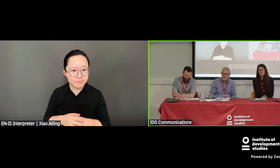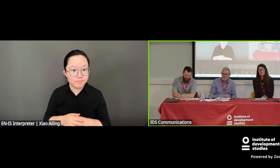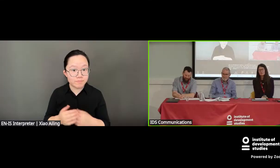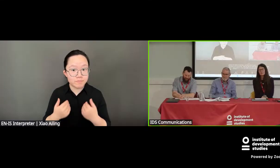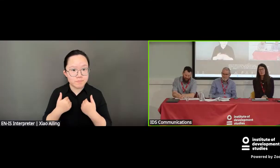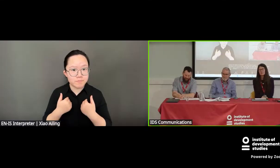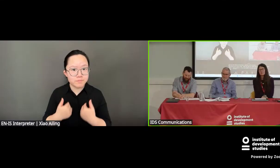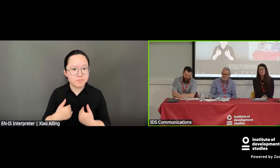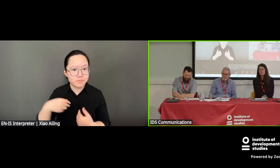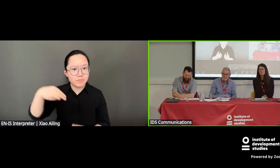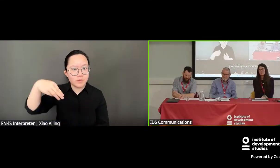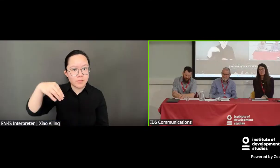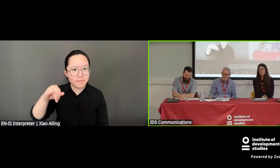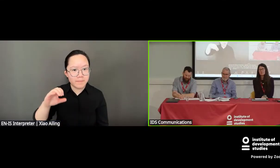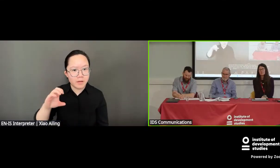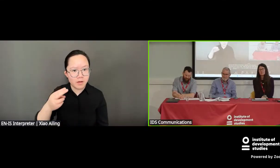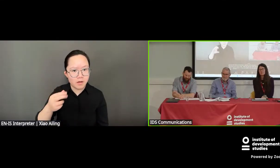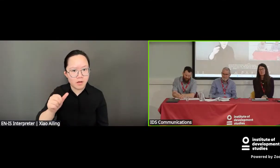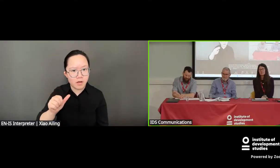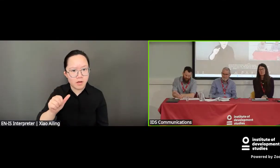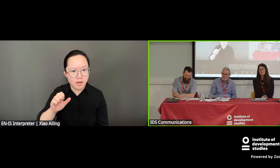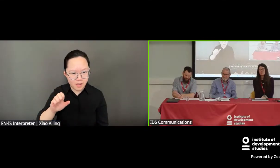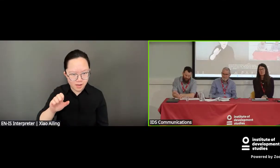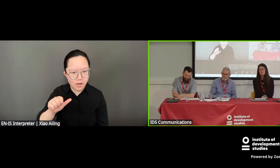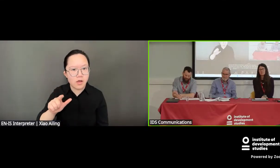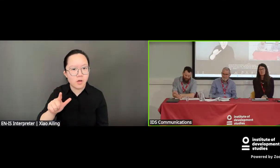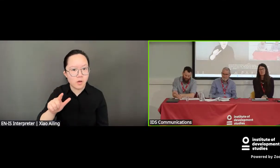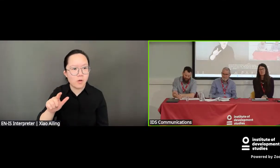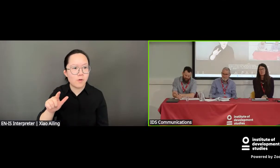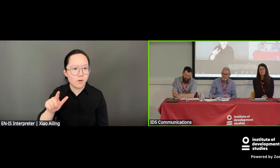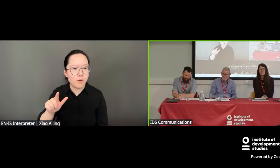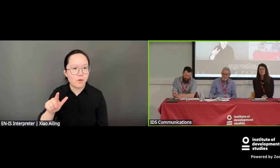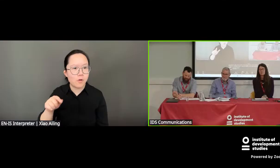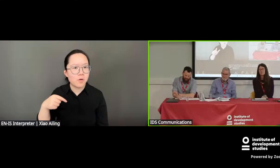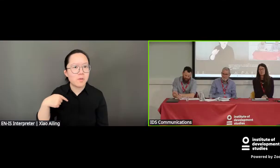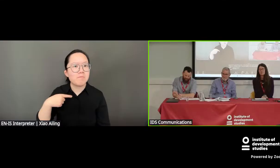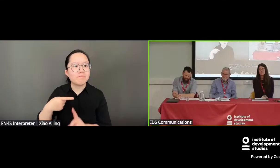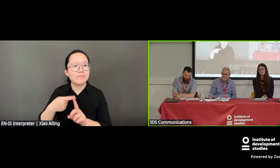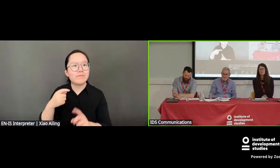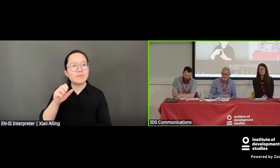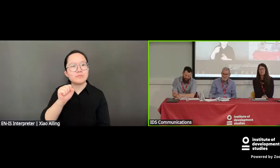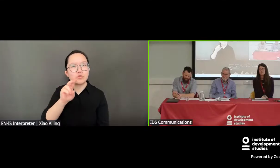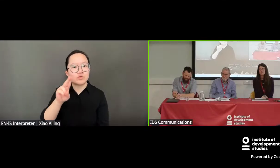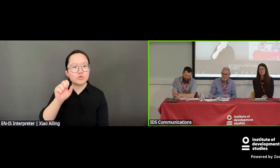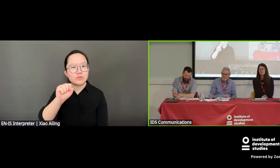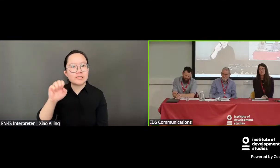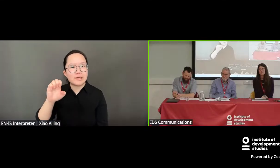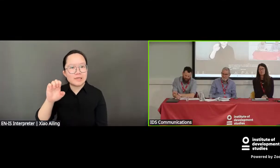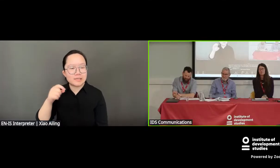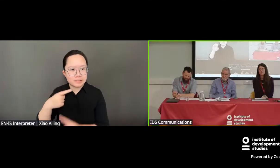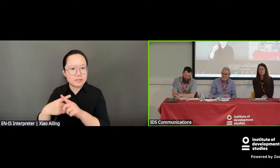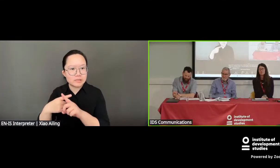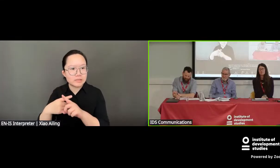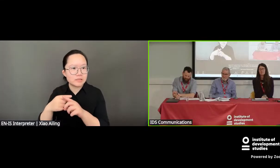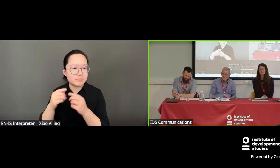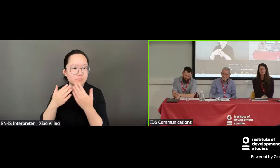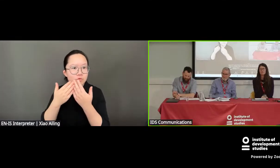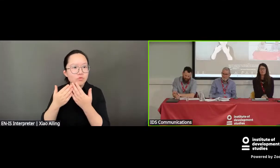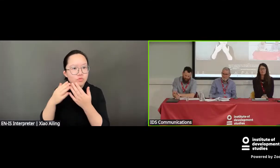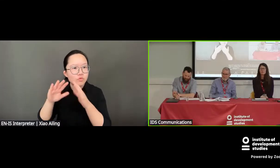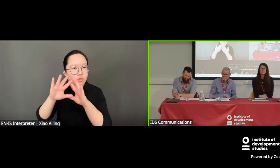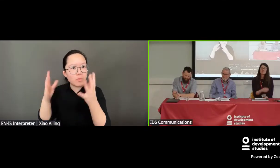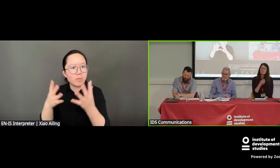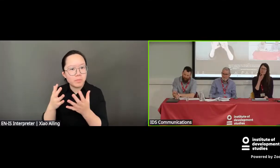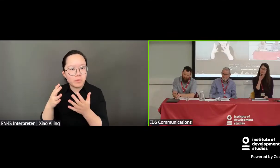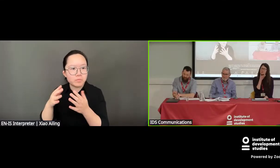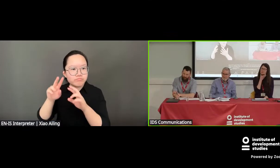of Global Studies here in Sussex. So 2 observations that I want to talk about is the